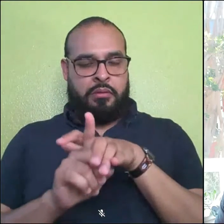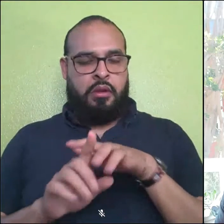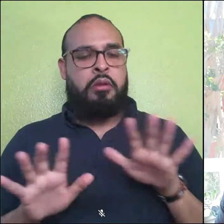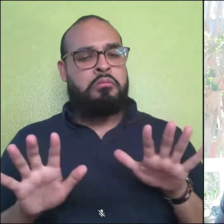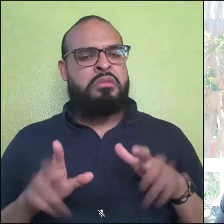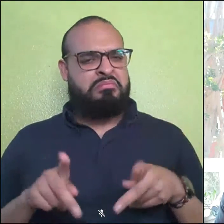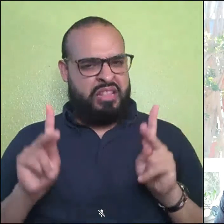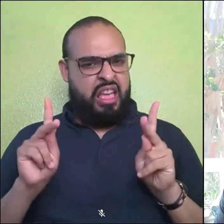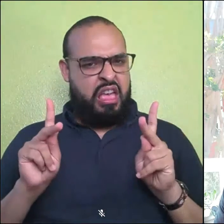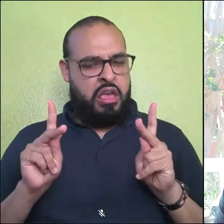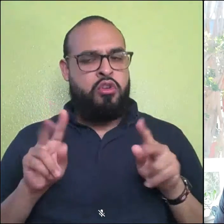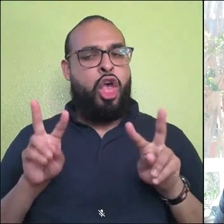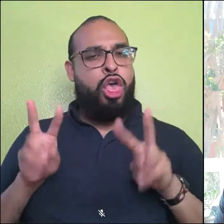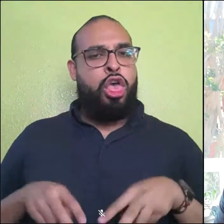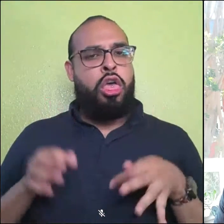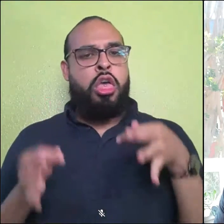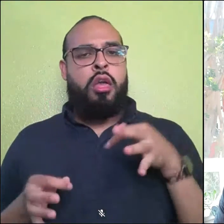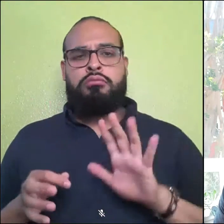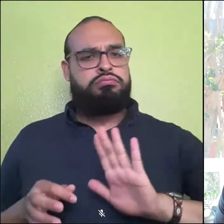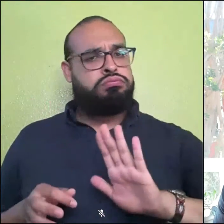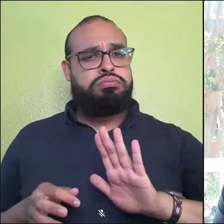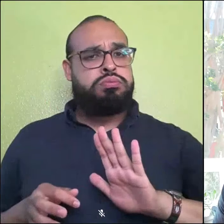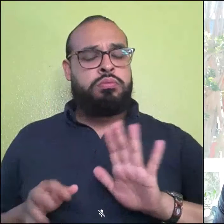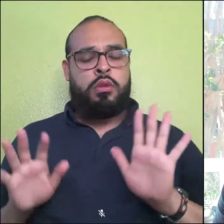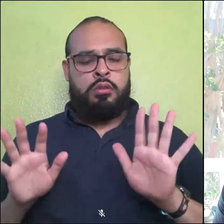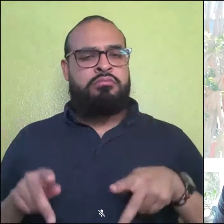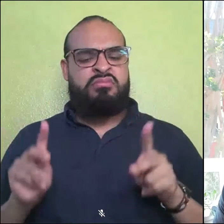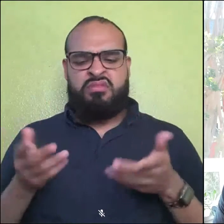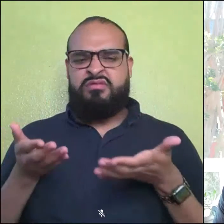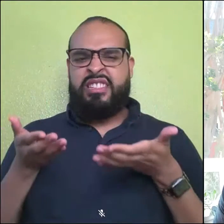judgment, just being present with it.